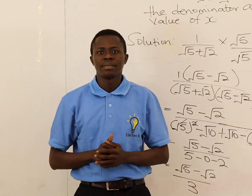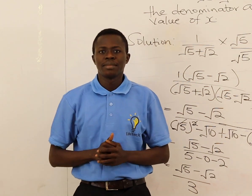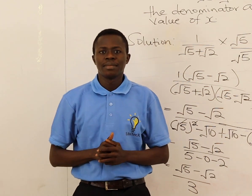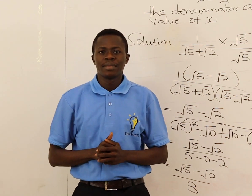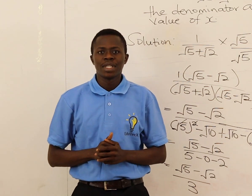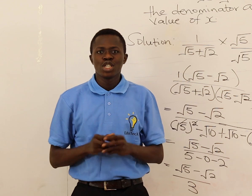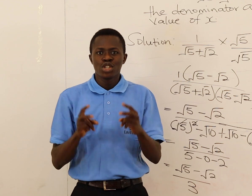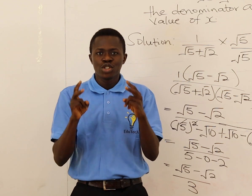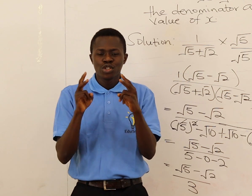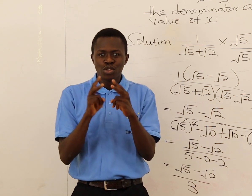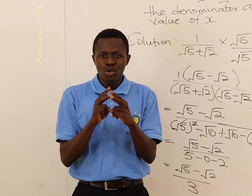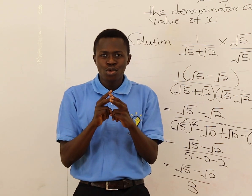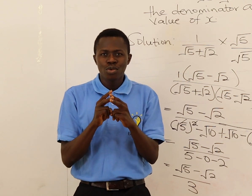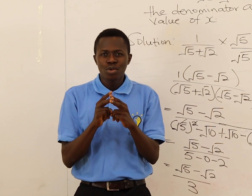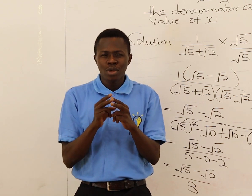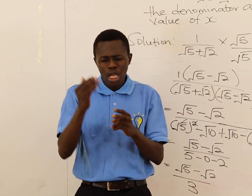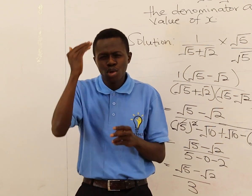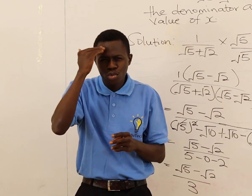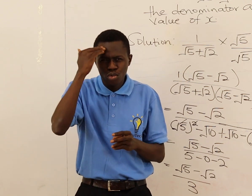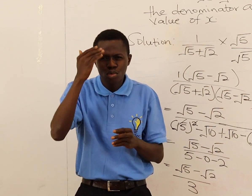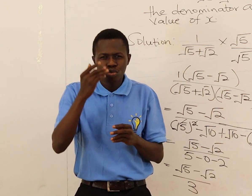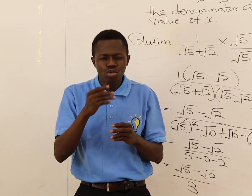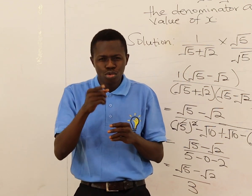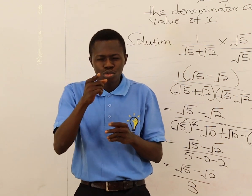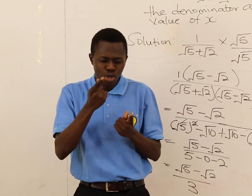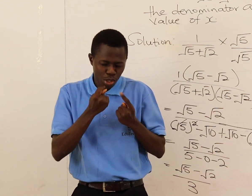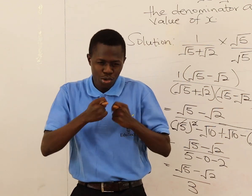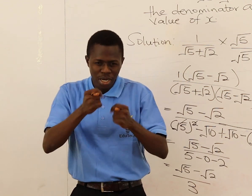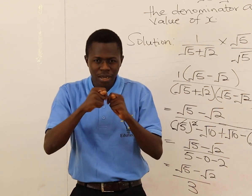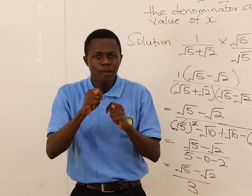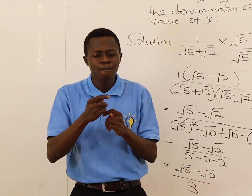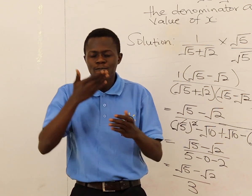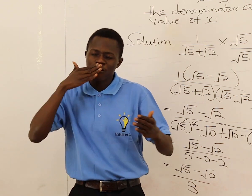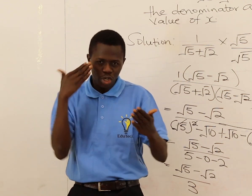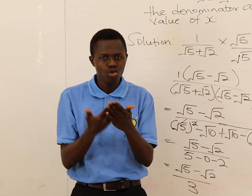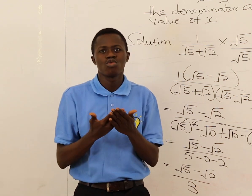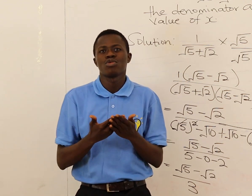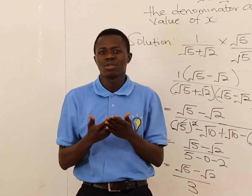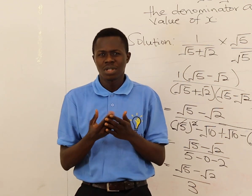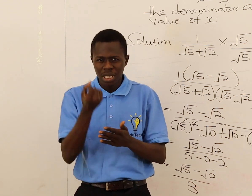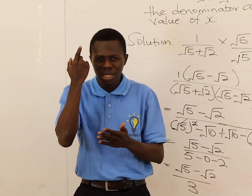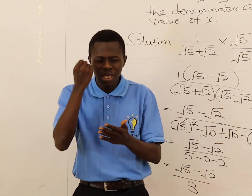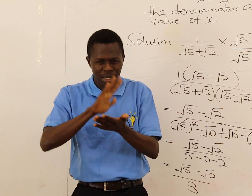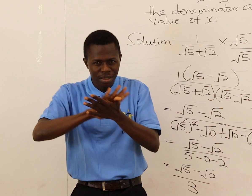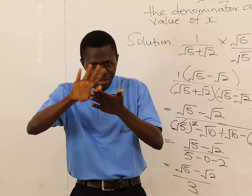I know you are trying and you are following the lessons very well, and that is very remarkable. So